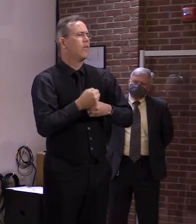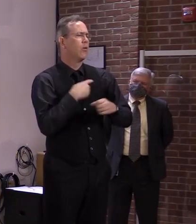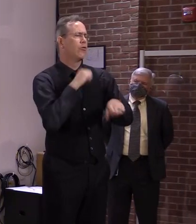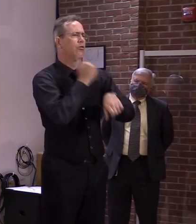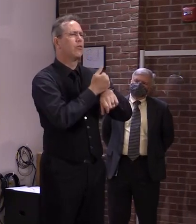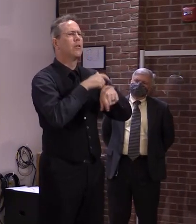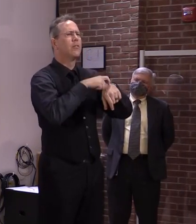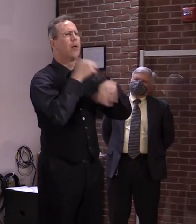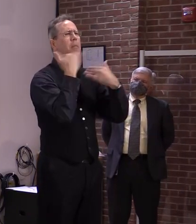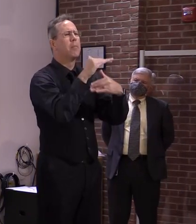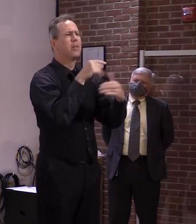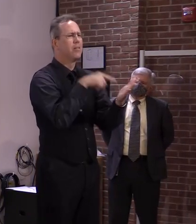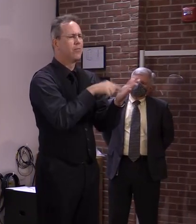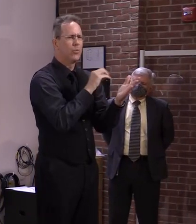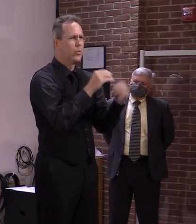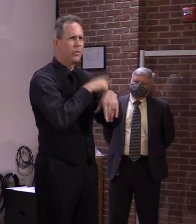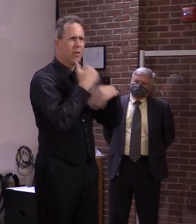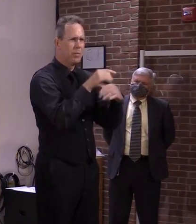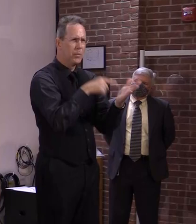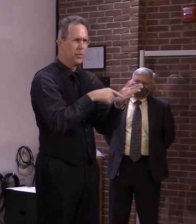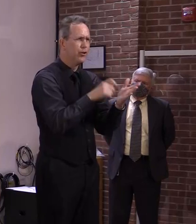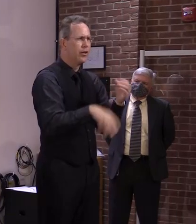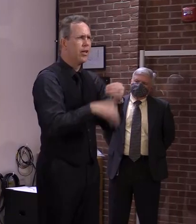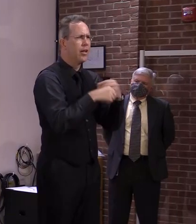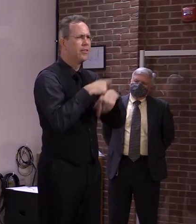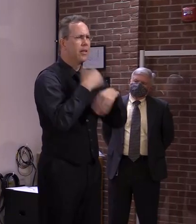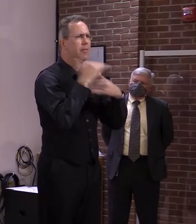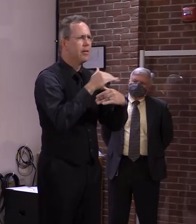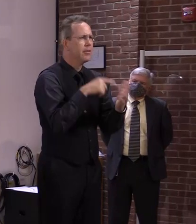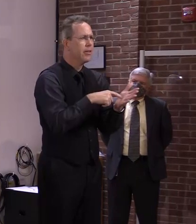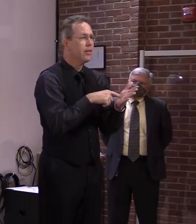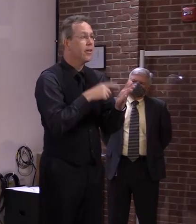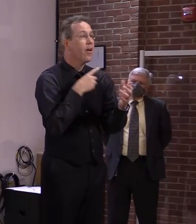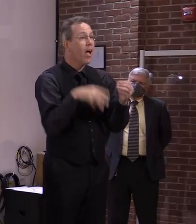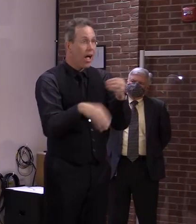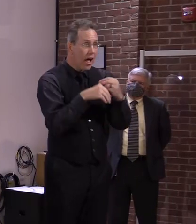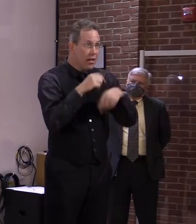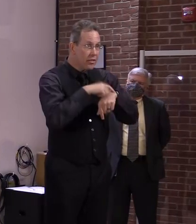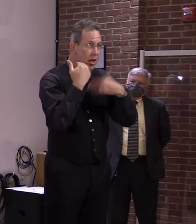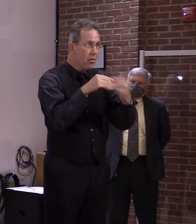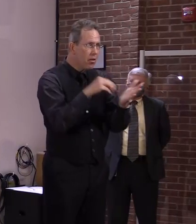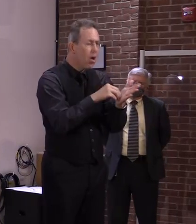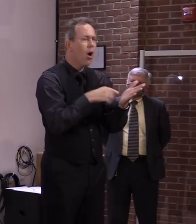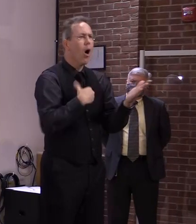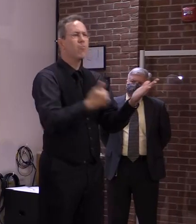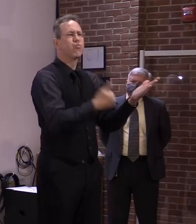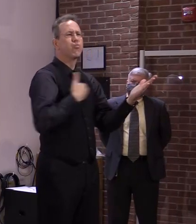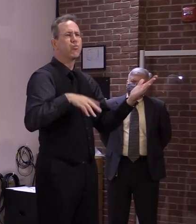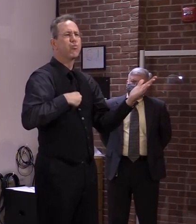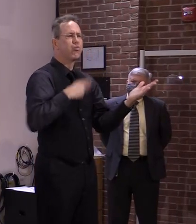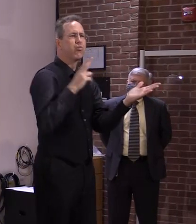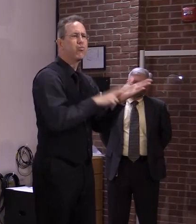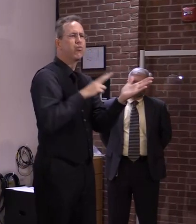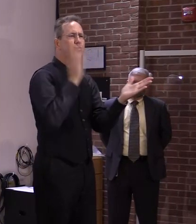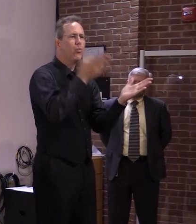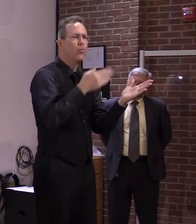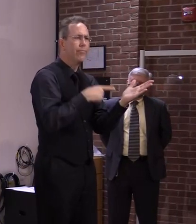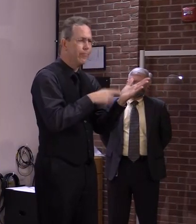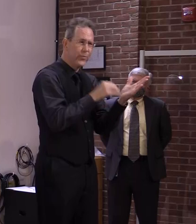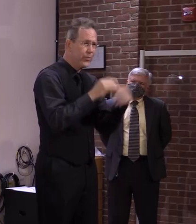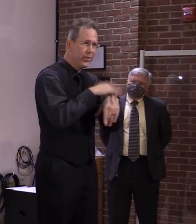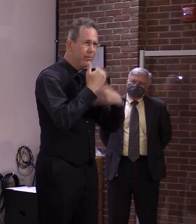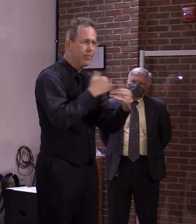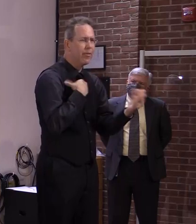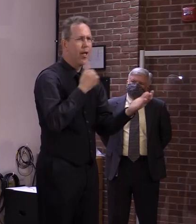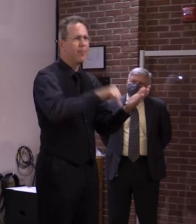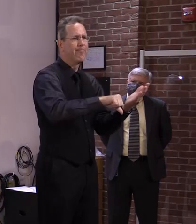that continues to exist if they have a conference committee, or whether they accept the changes from the Senate. And again, you